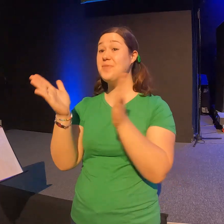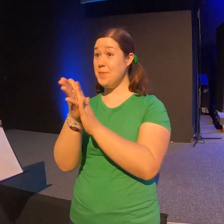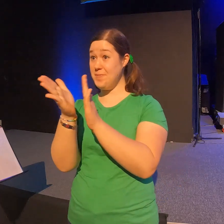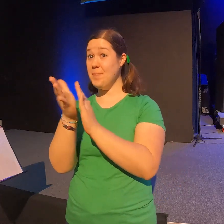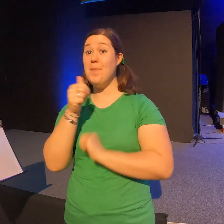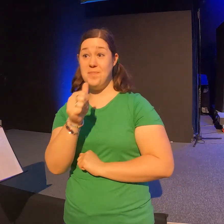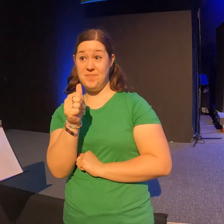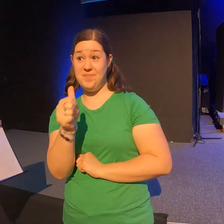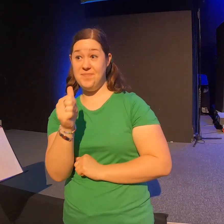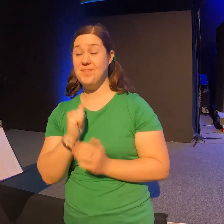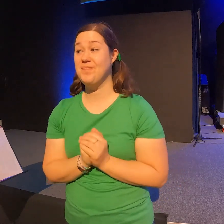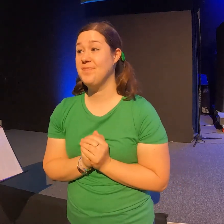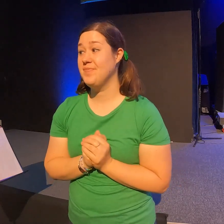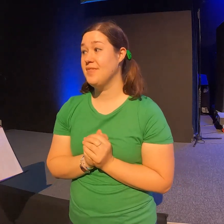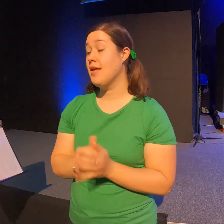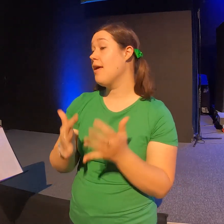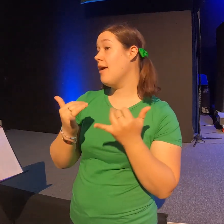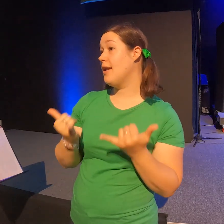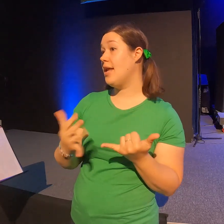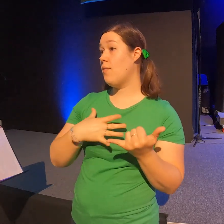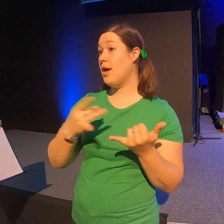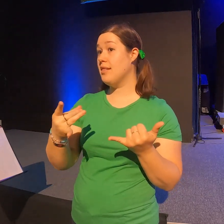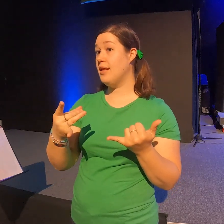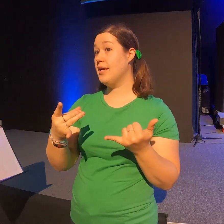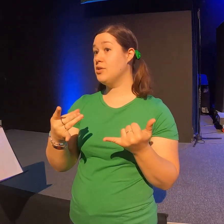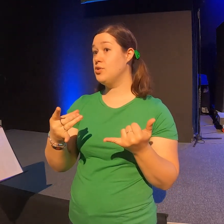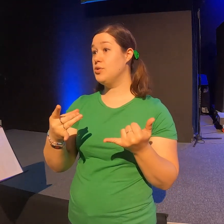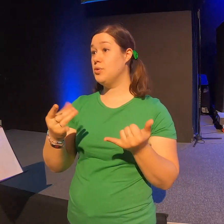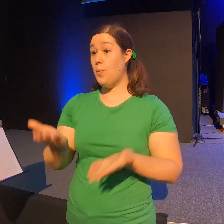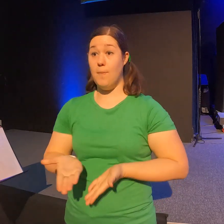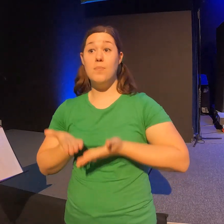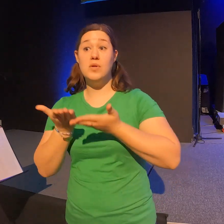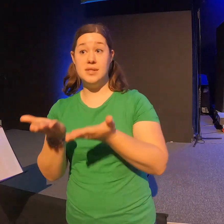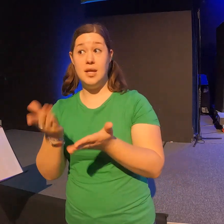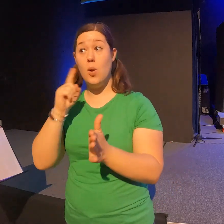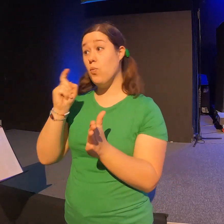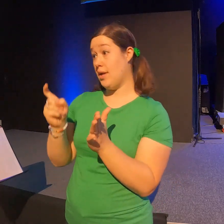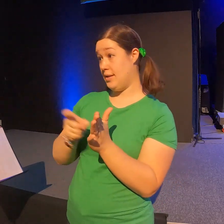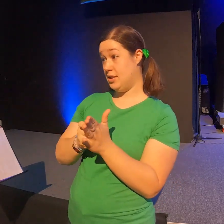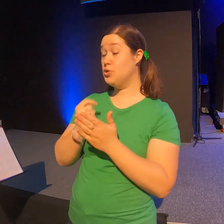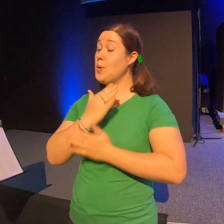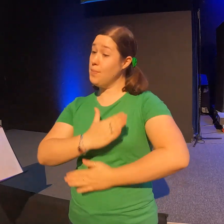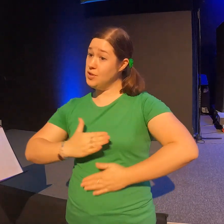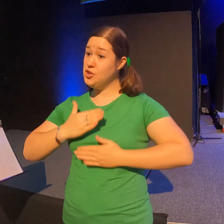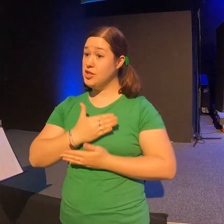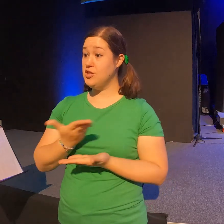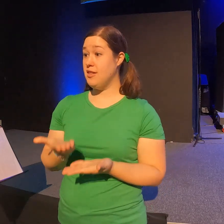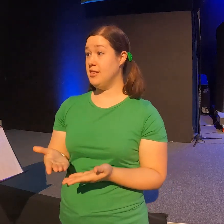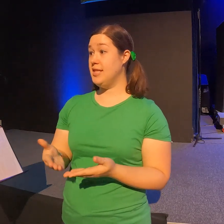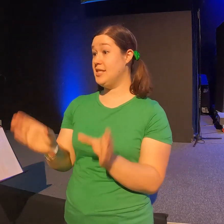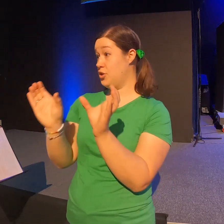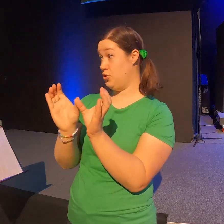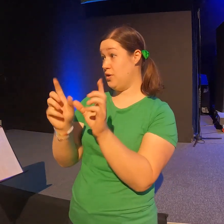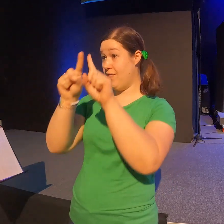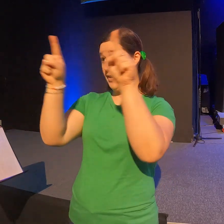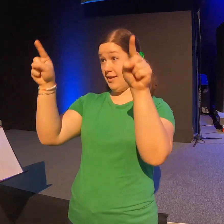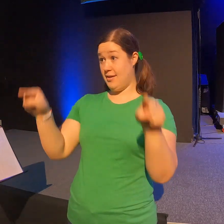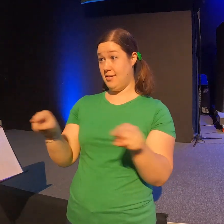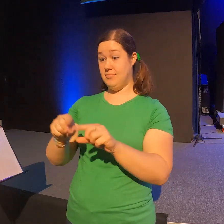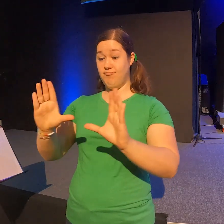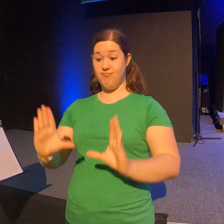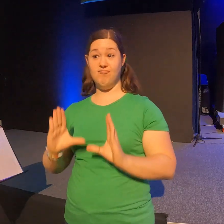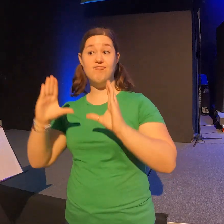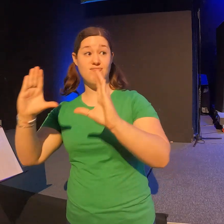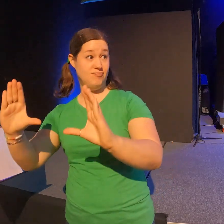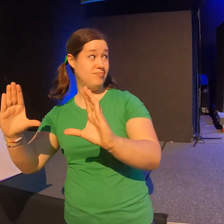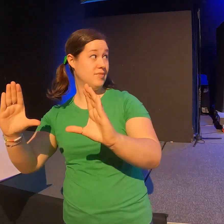And at this time, I'd like to make a special presentation. In recognition and appreciation, this certificate is presented to